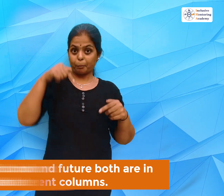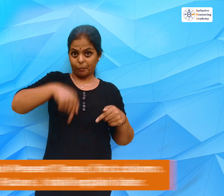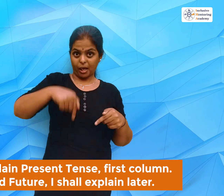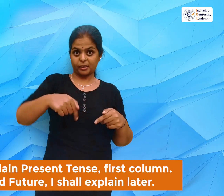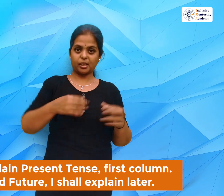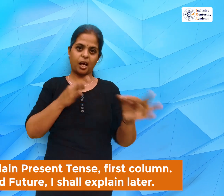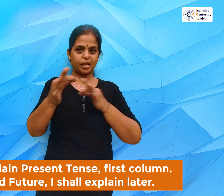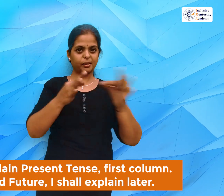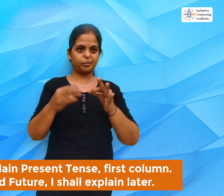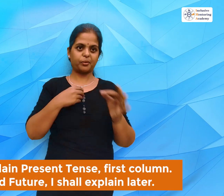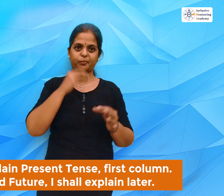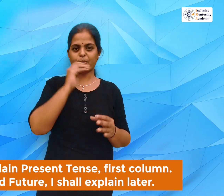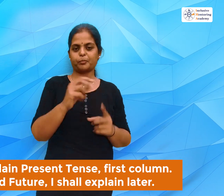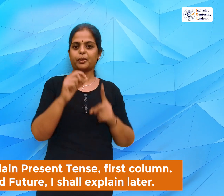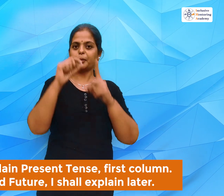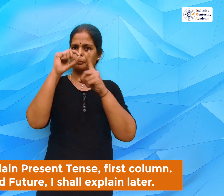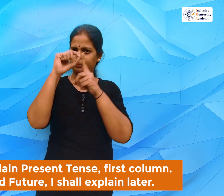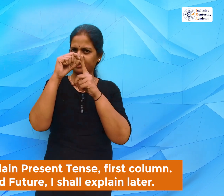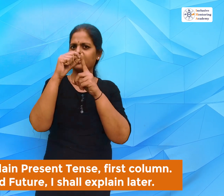Let me explain present tense, first column.